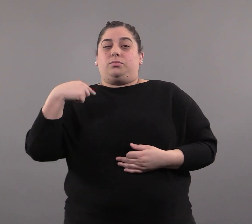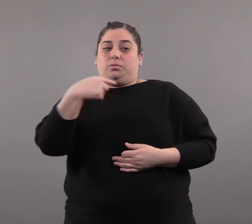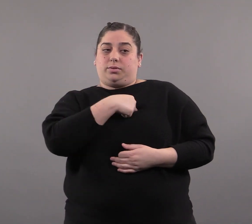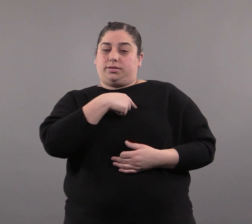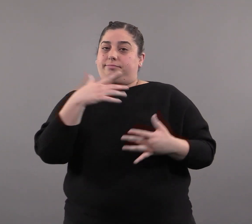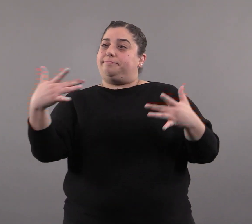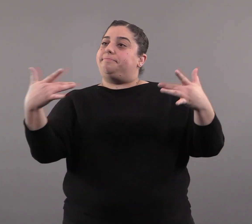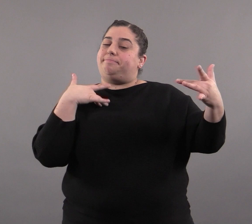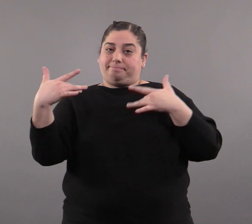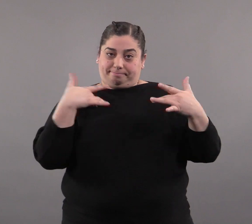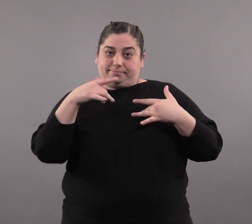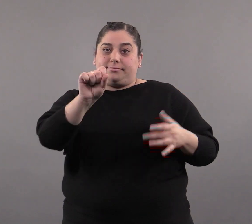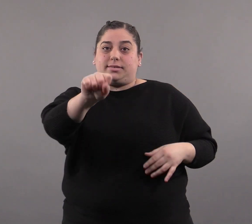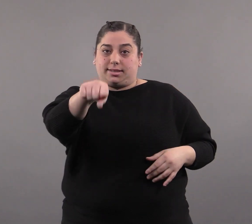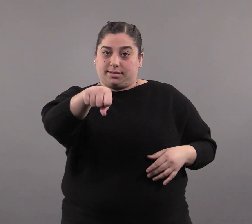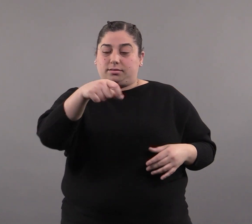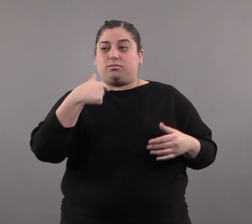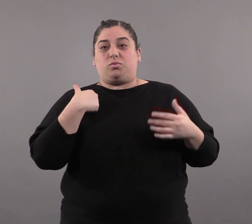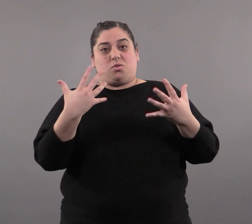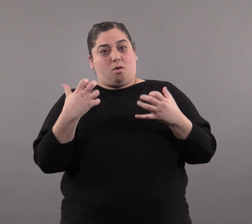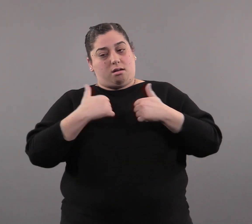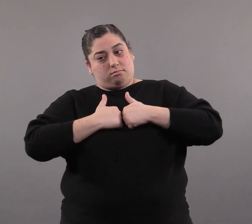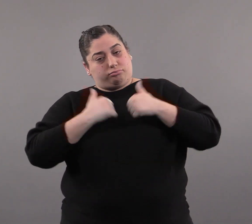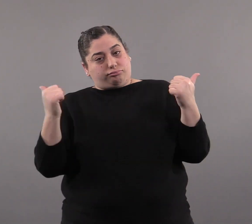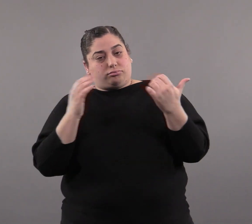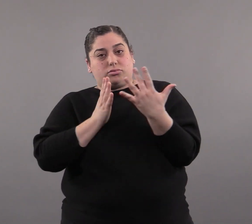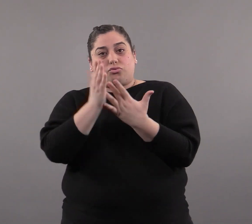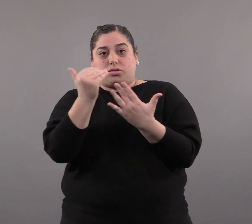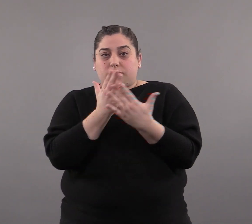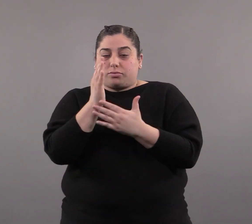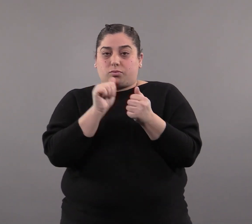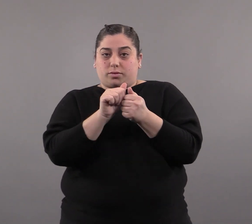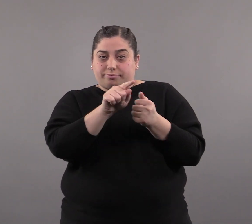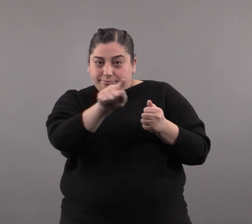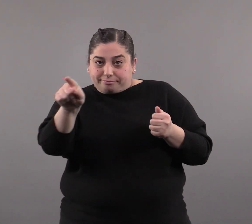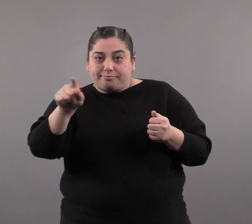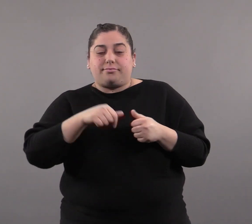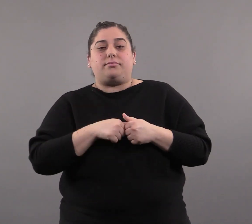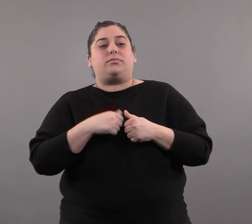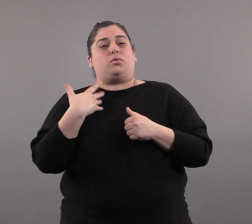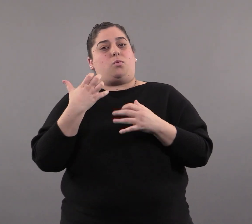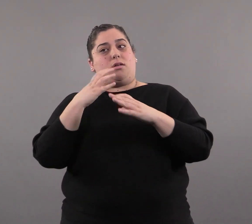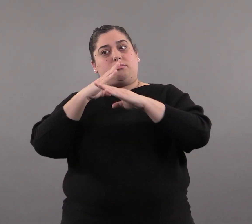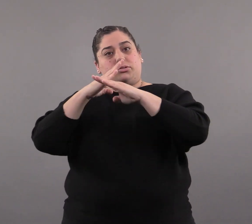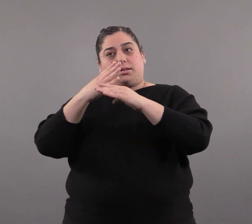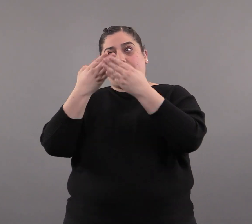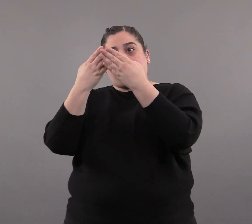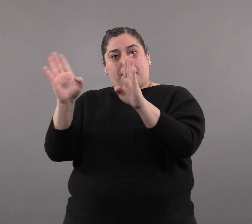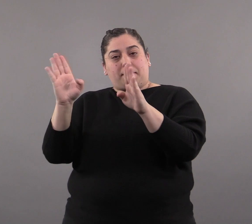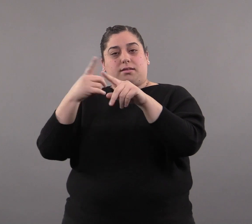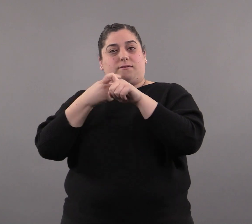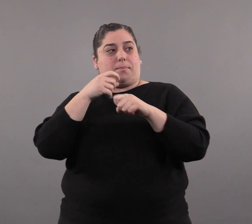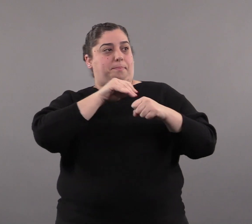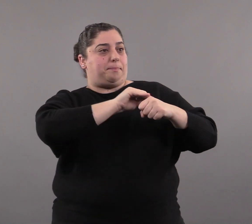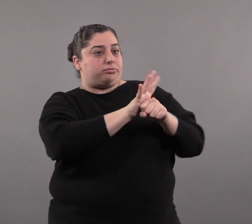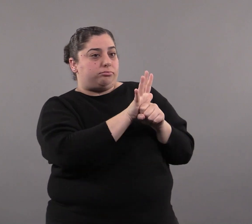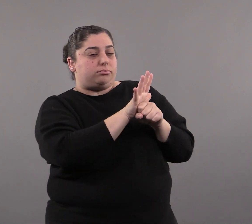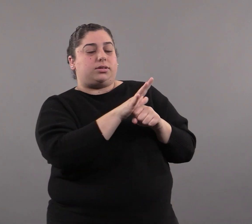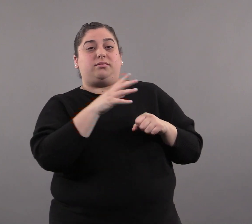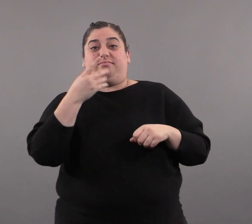to do everything that we can for our community, we literally are before you today very quickly after